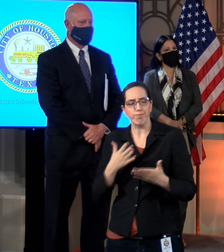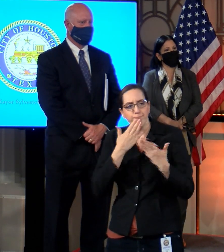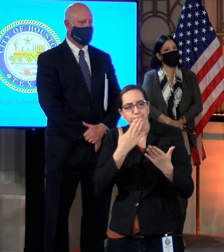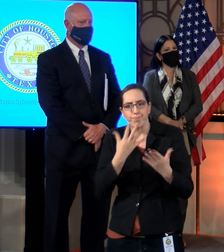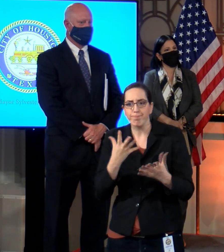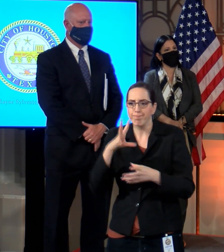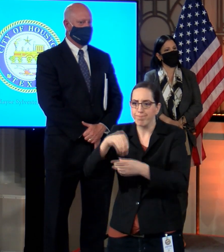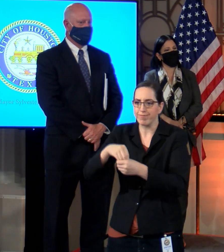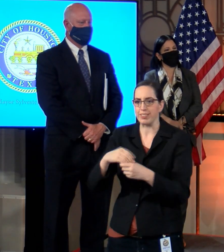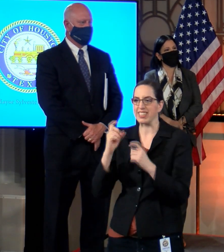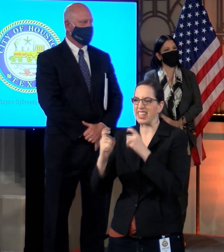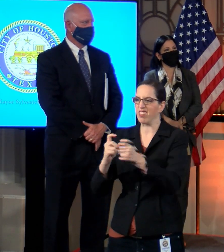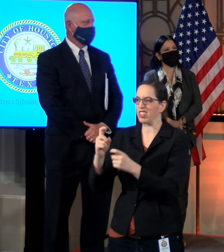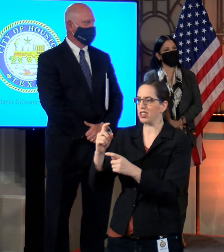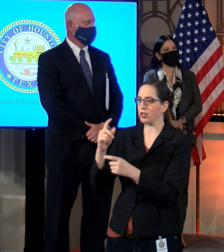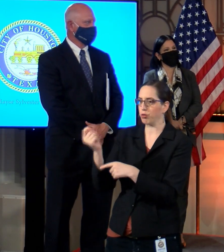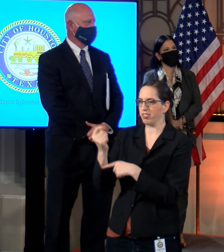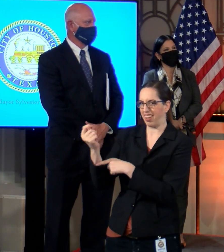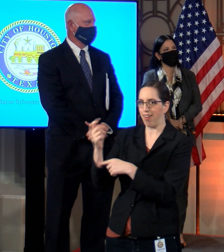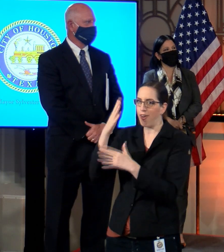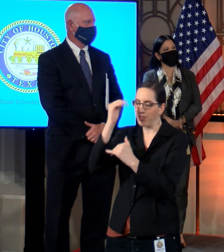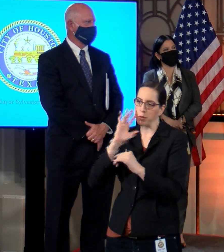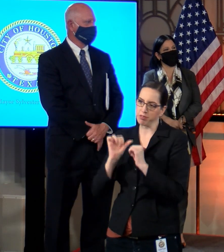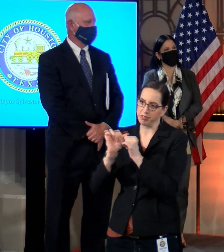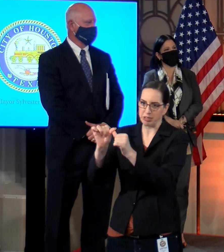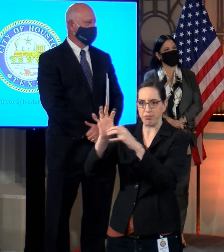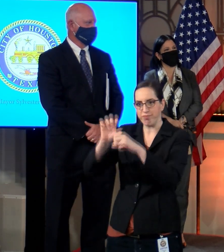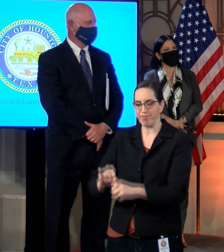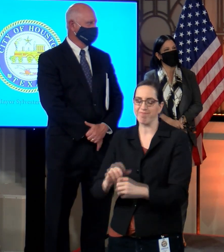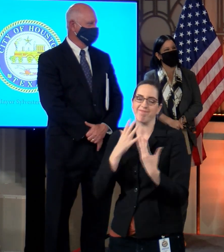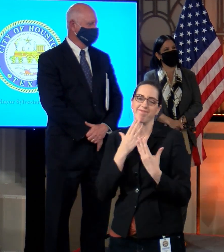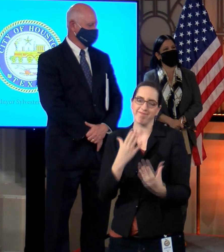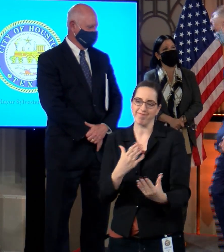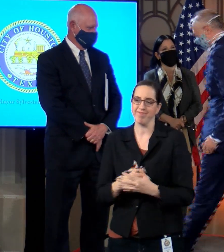of Giving Tuesday. Hope this is a tradition, so thank you again.